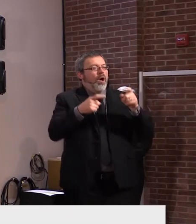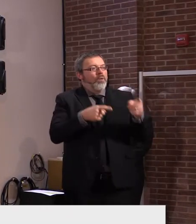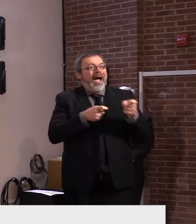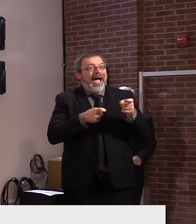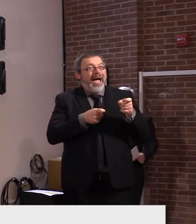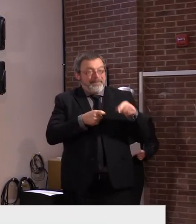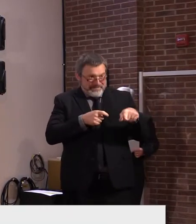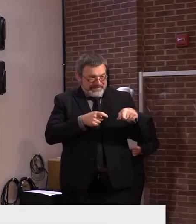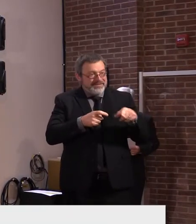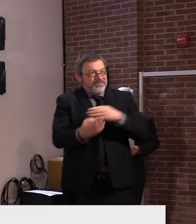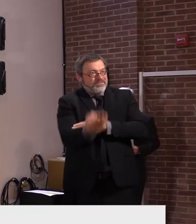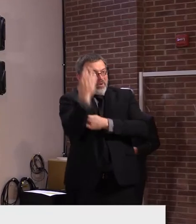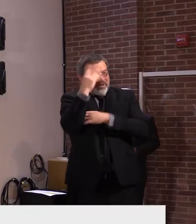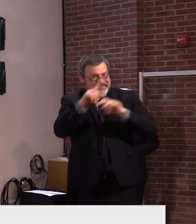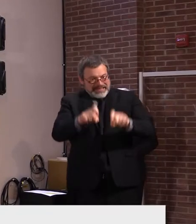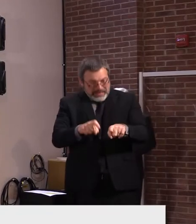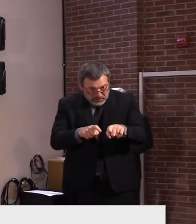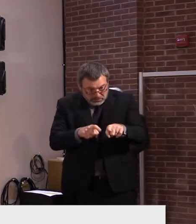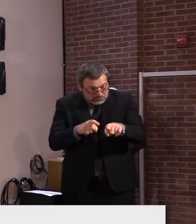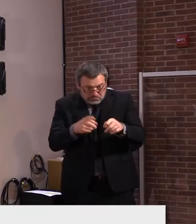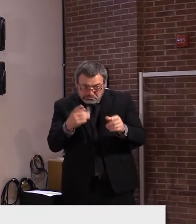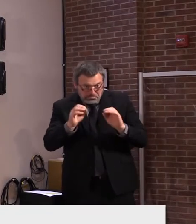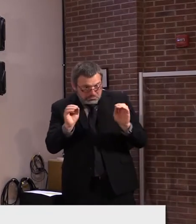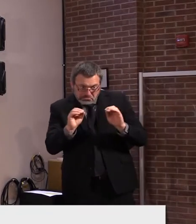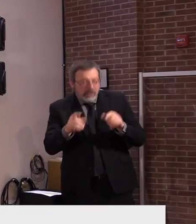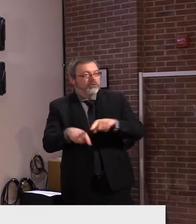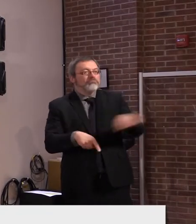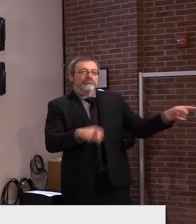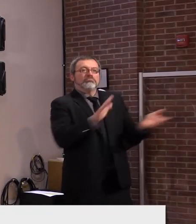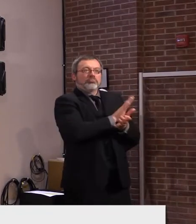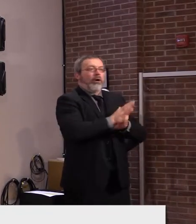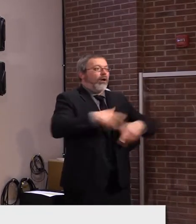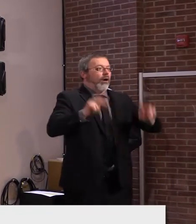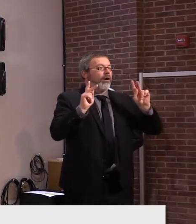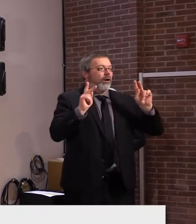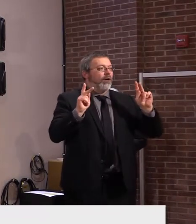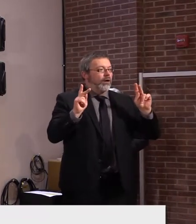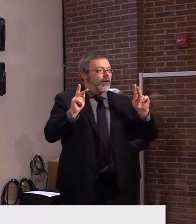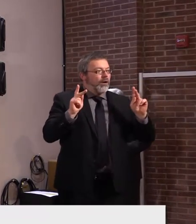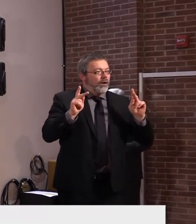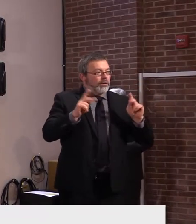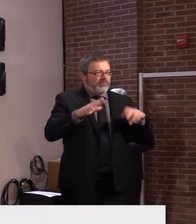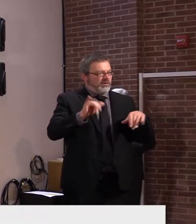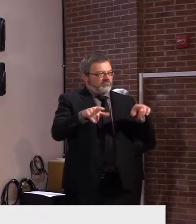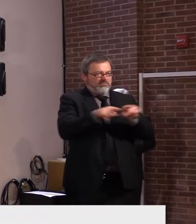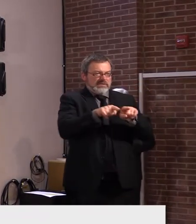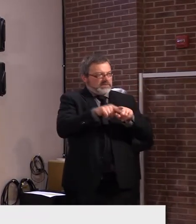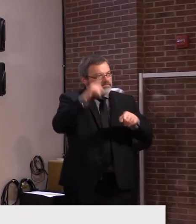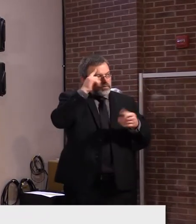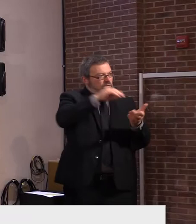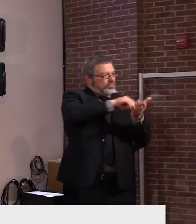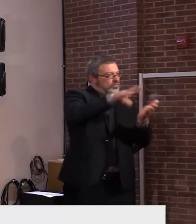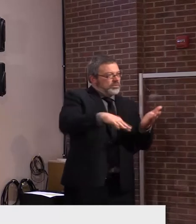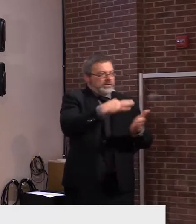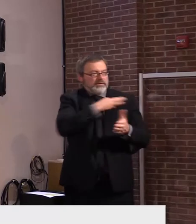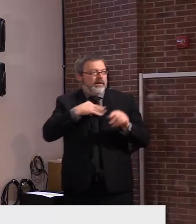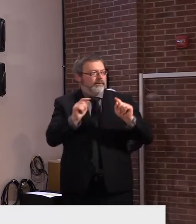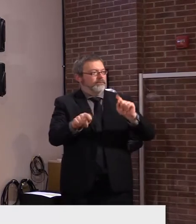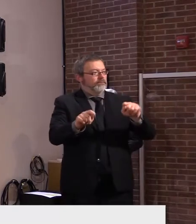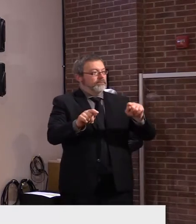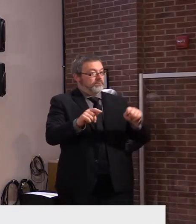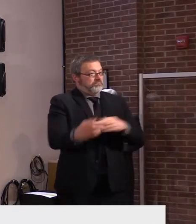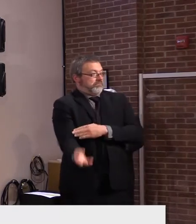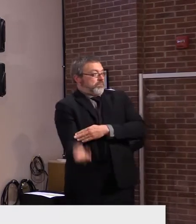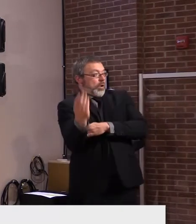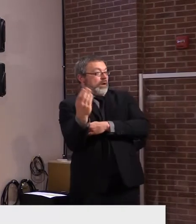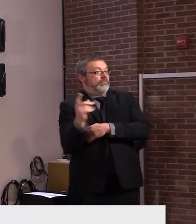close contacts of positive cases. Students and staff in the program take an antigen test at the start of the school day. If the